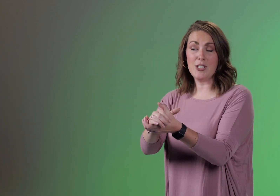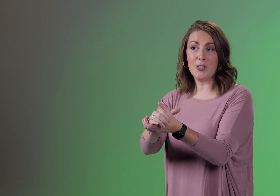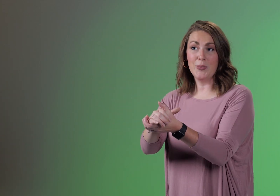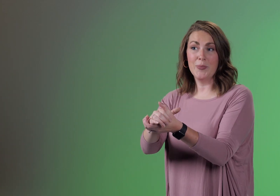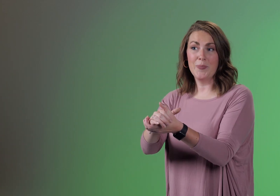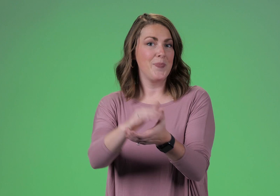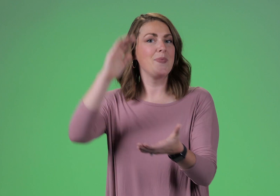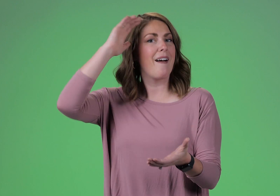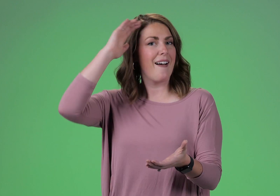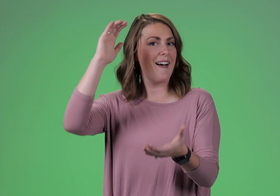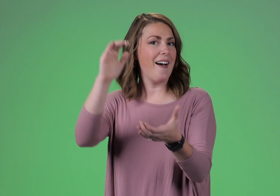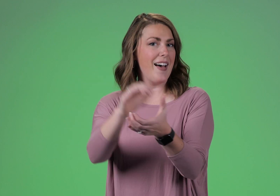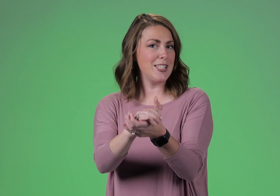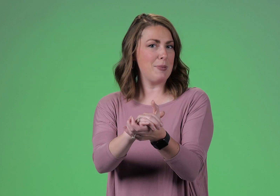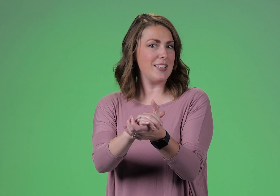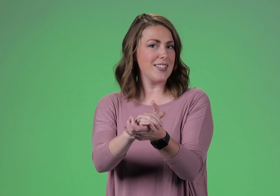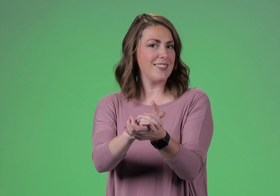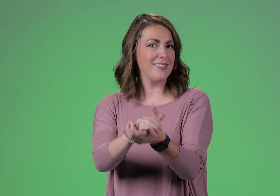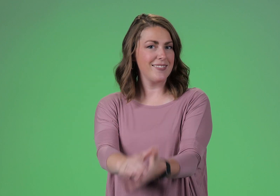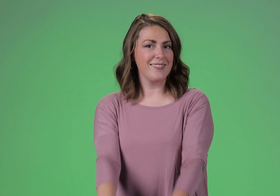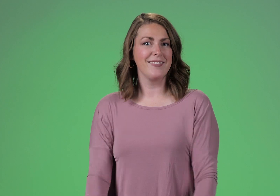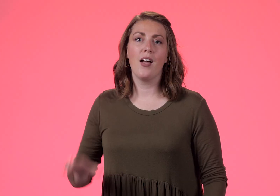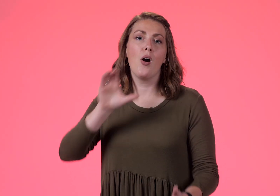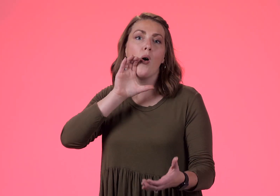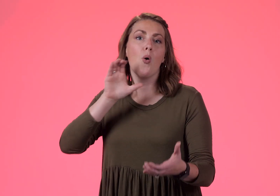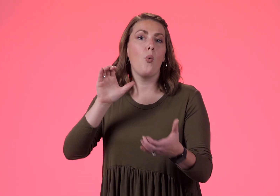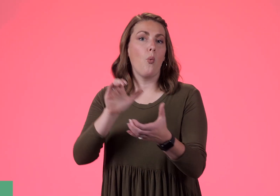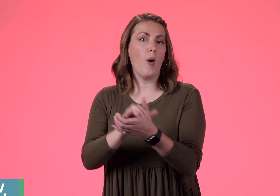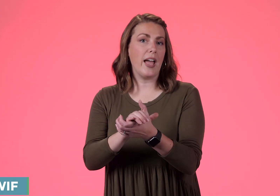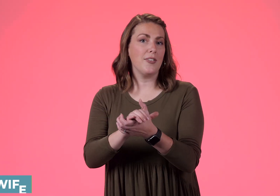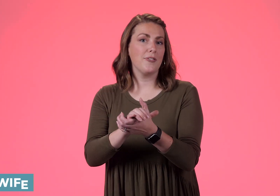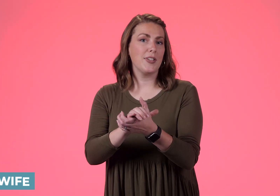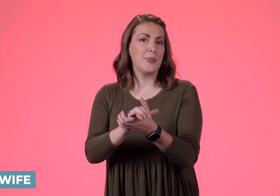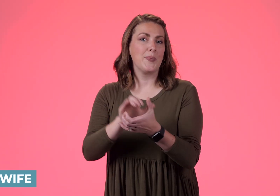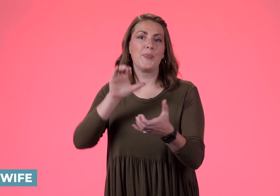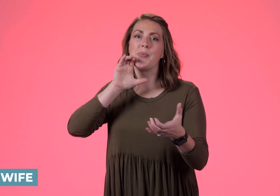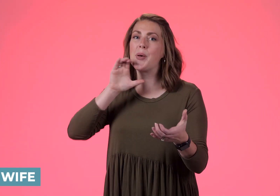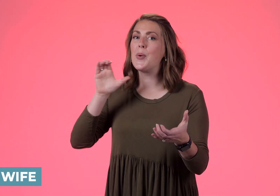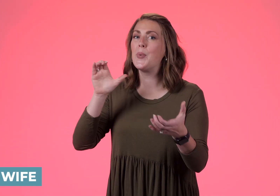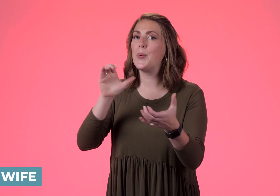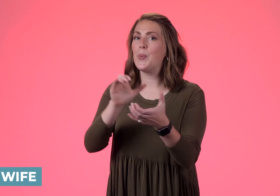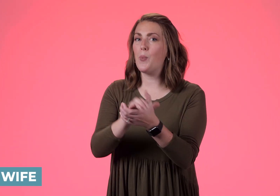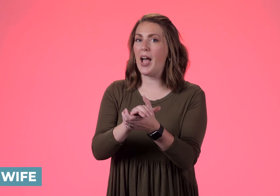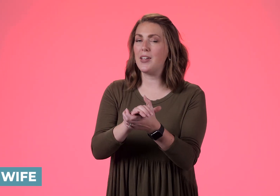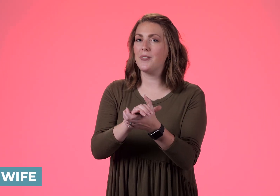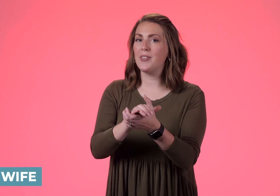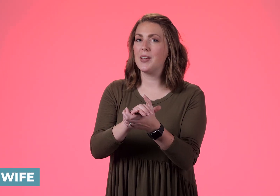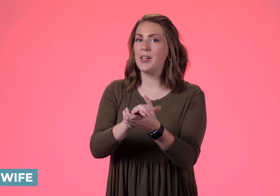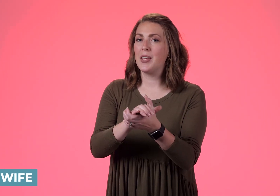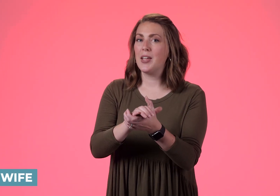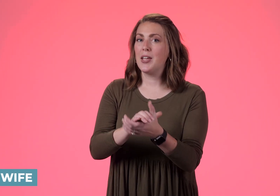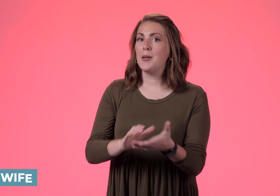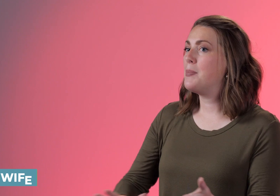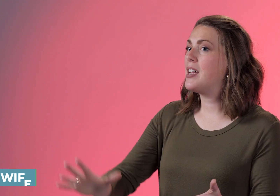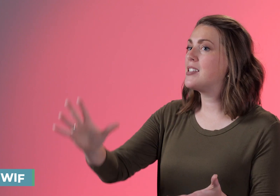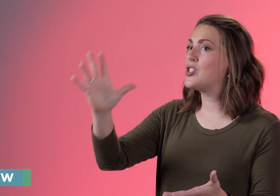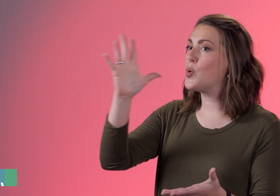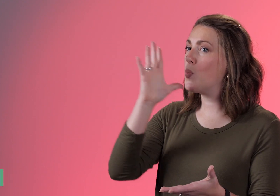to. Husband. Wife. Wife. Because it's the